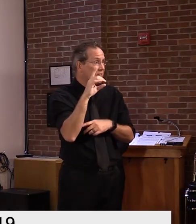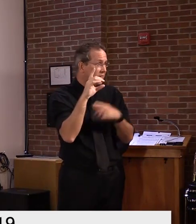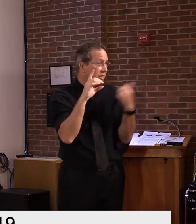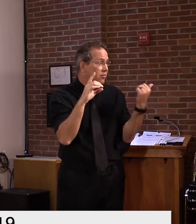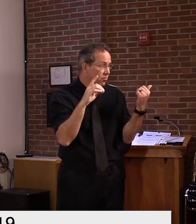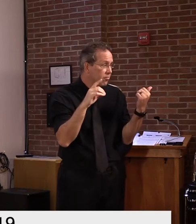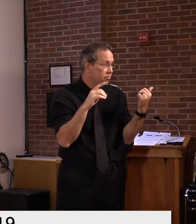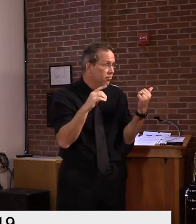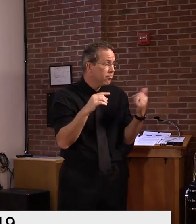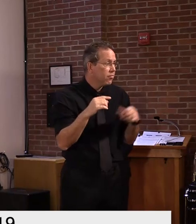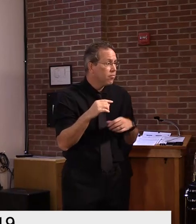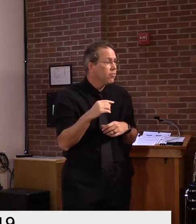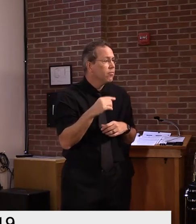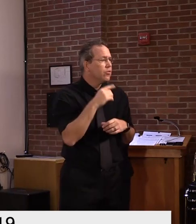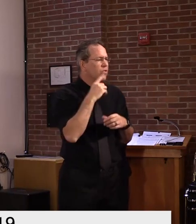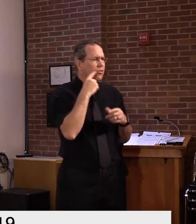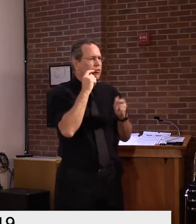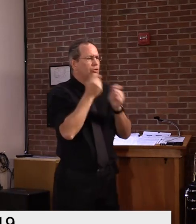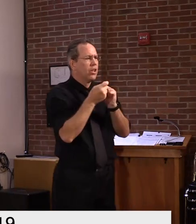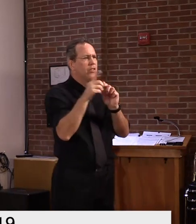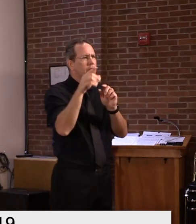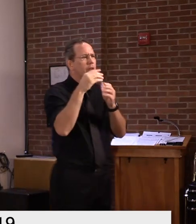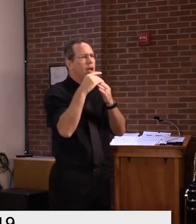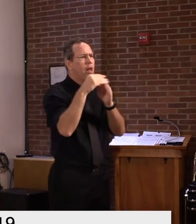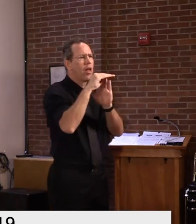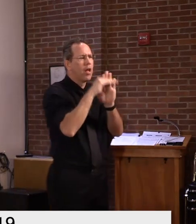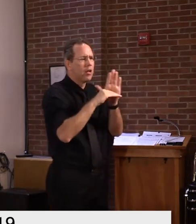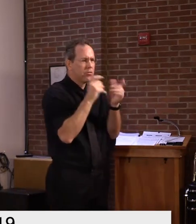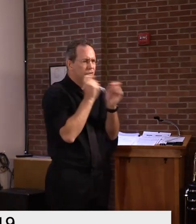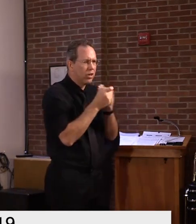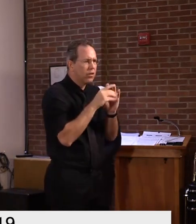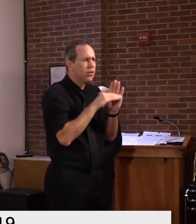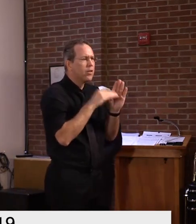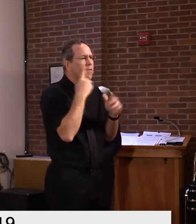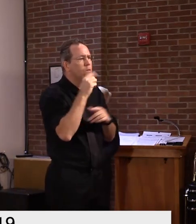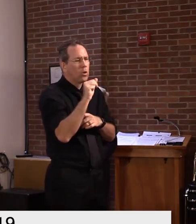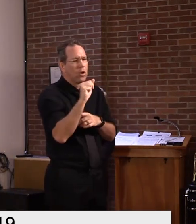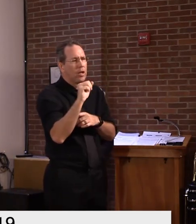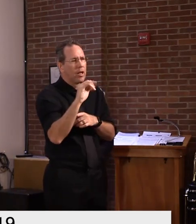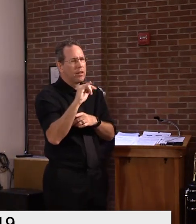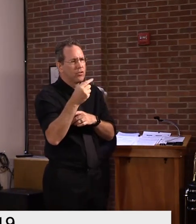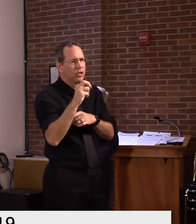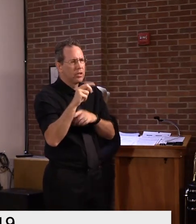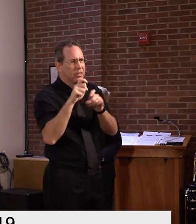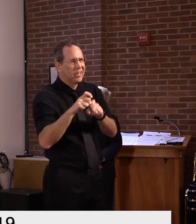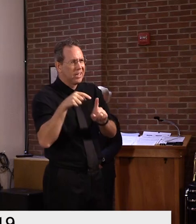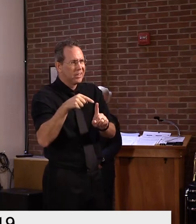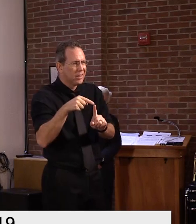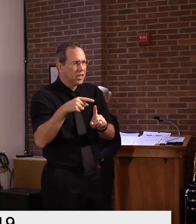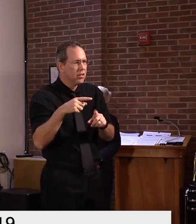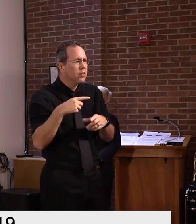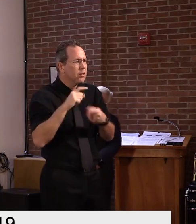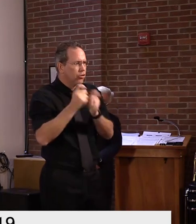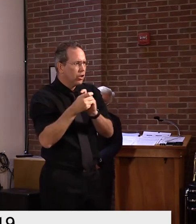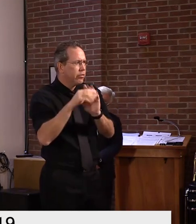updated its guidance regarding the use of antigen testing and was very specific about the appropriate populations